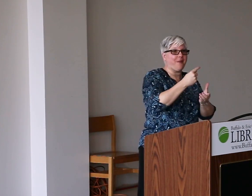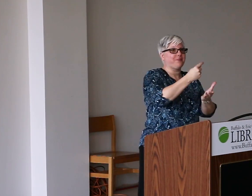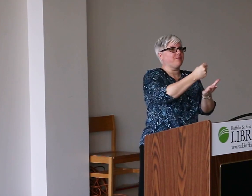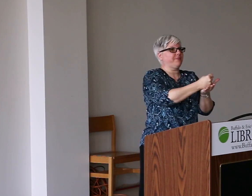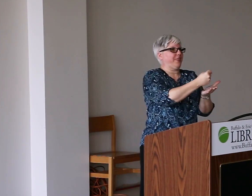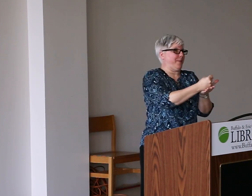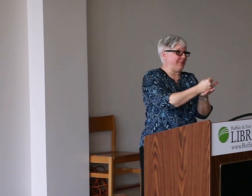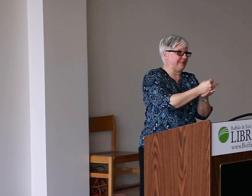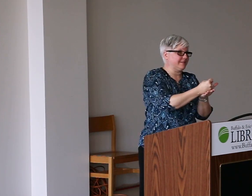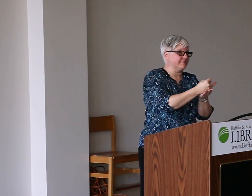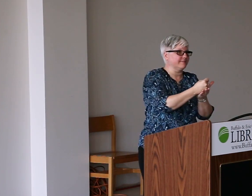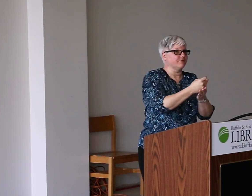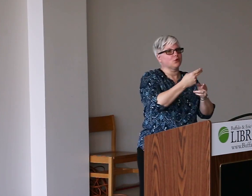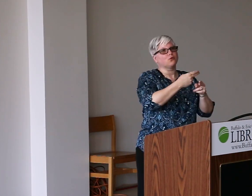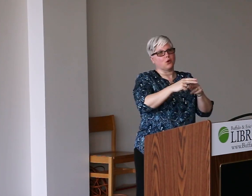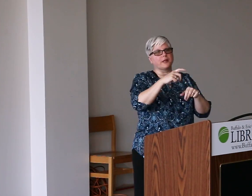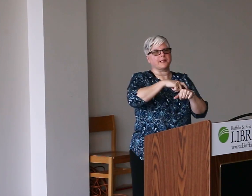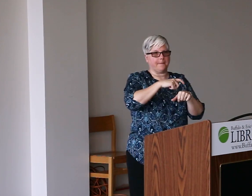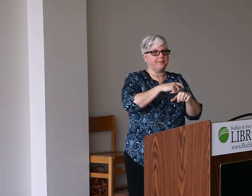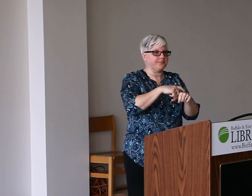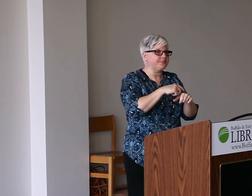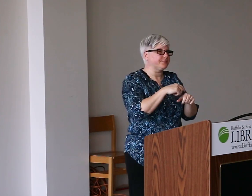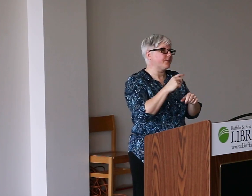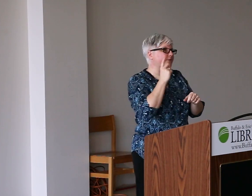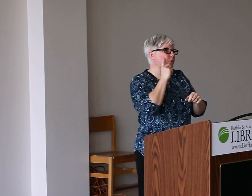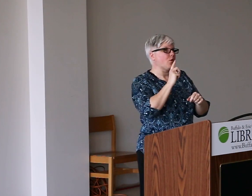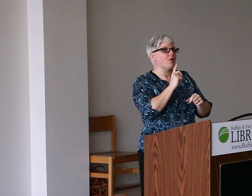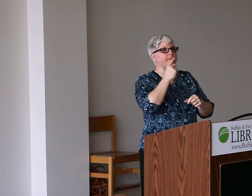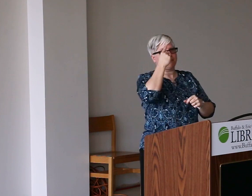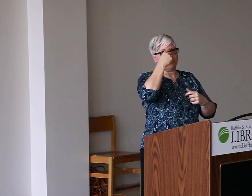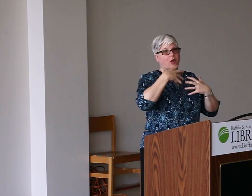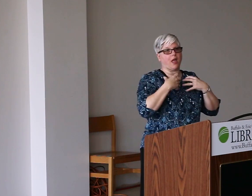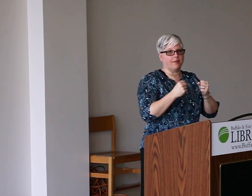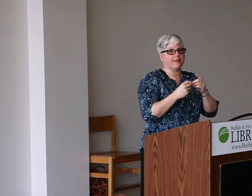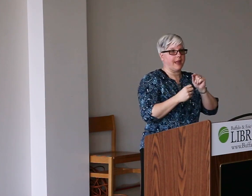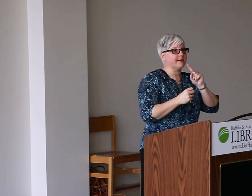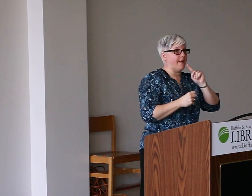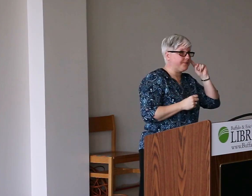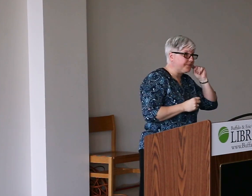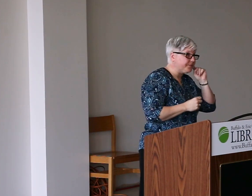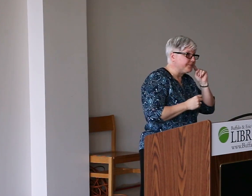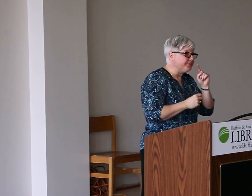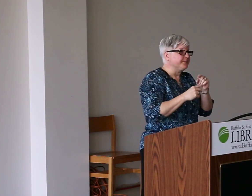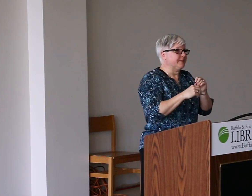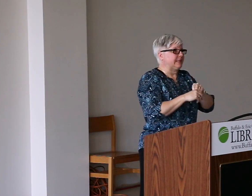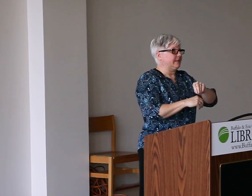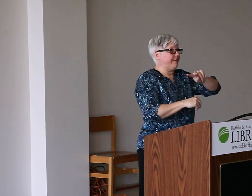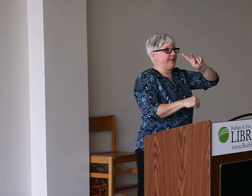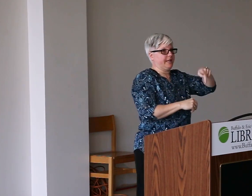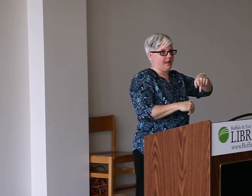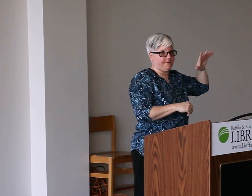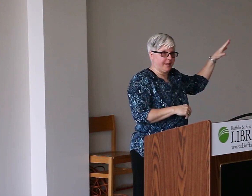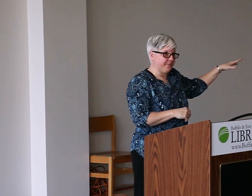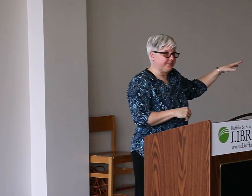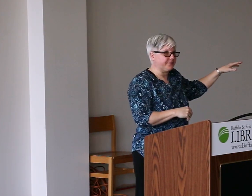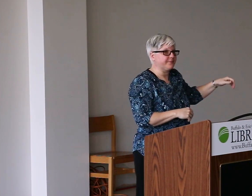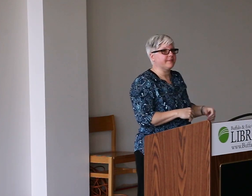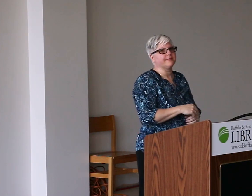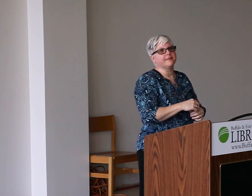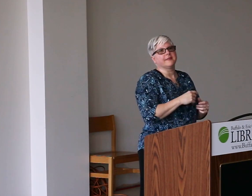Now, I was also a therapist for a short time for mental health and deaf patients